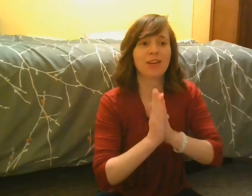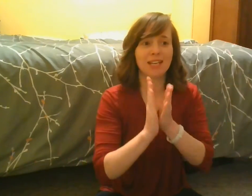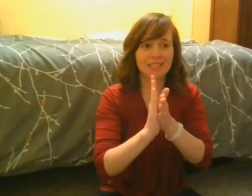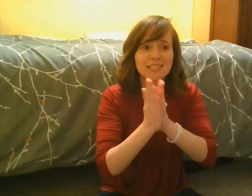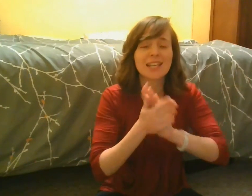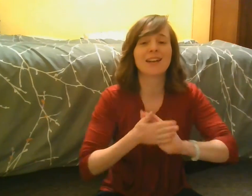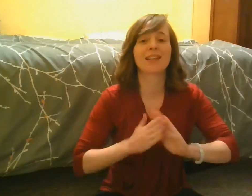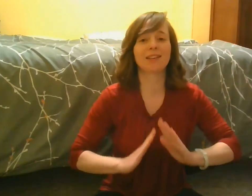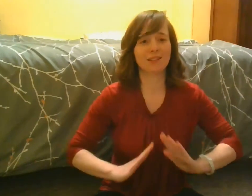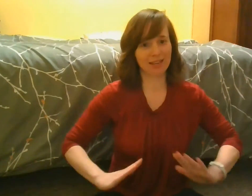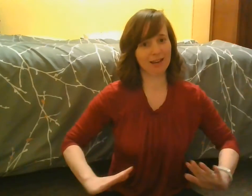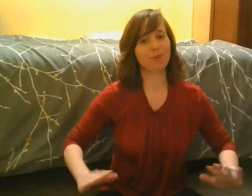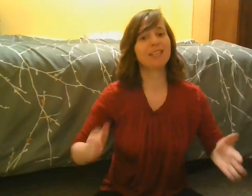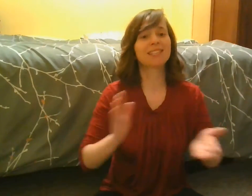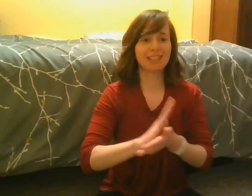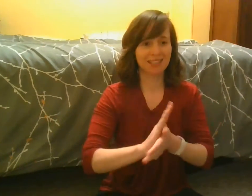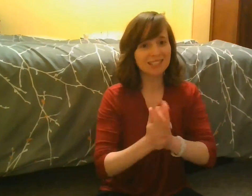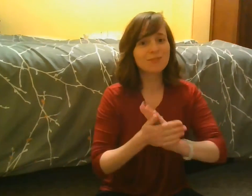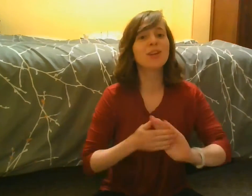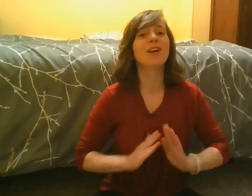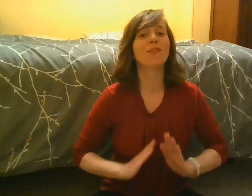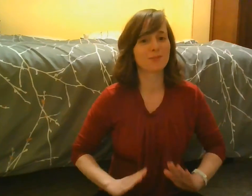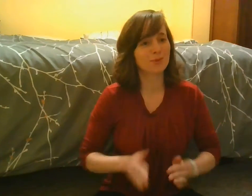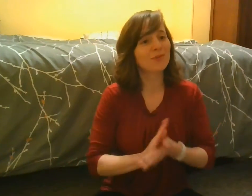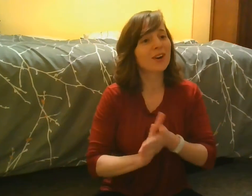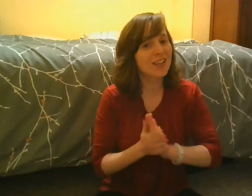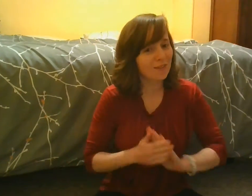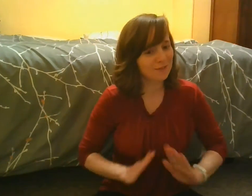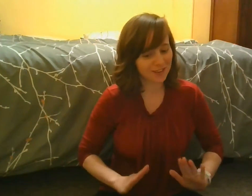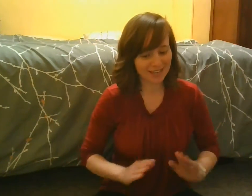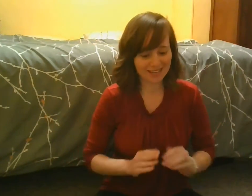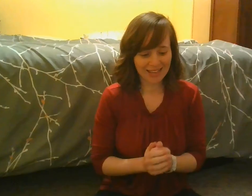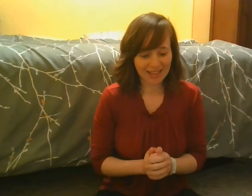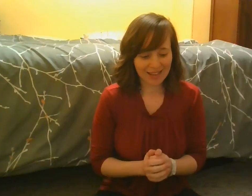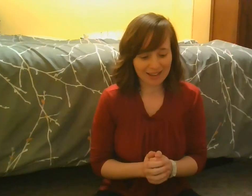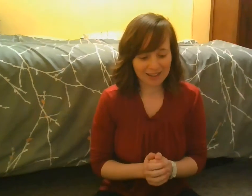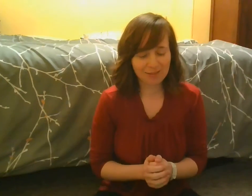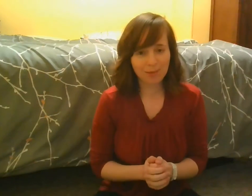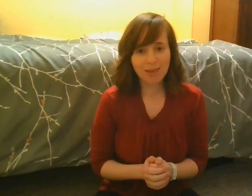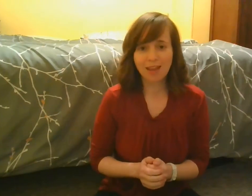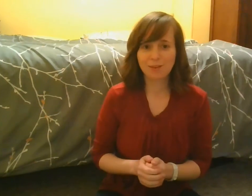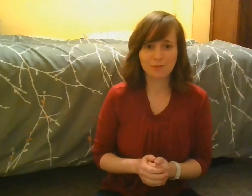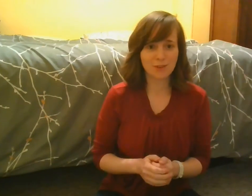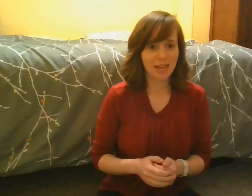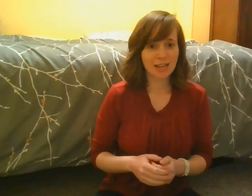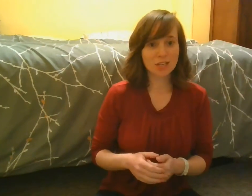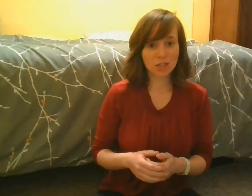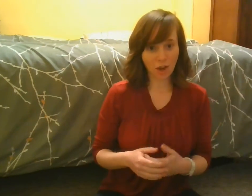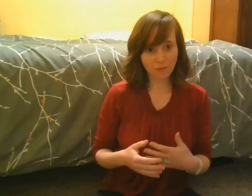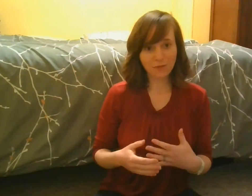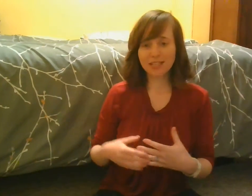hands and just kind of like at peace. Like, this is very comfortable, very comfy. Then we have